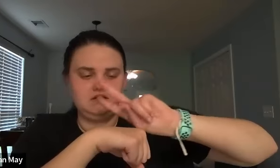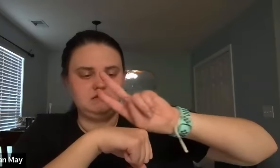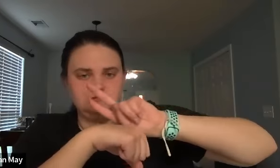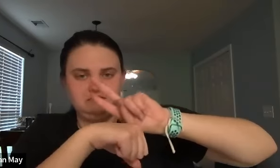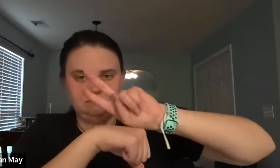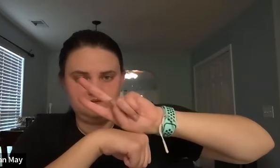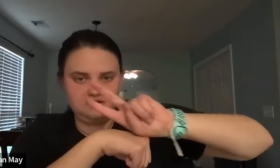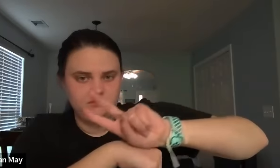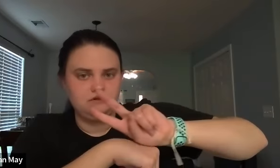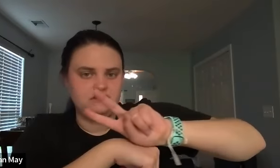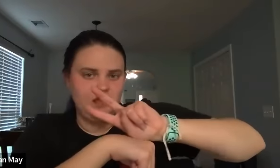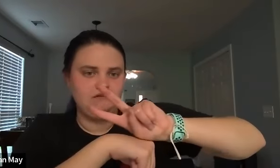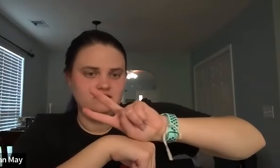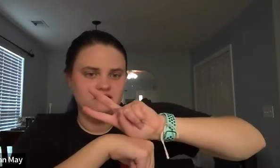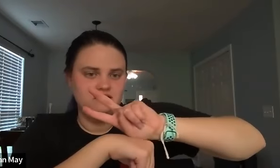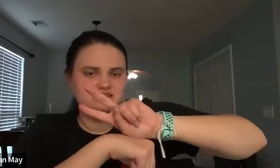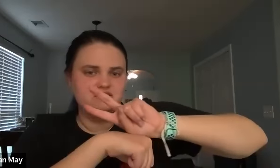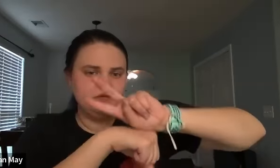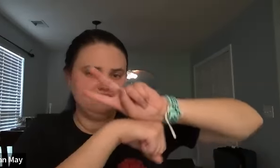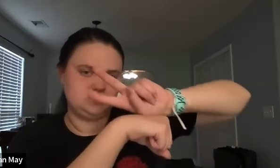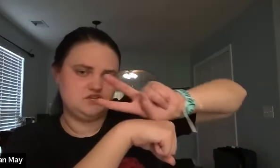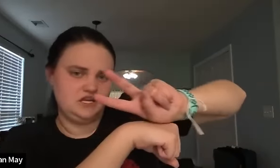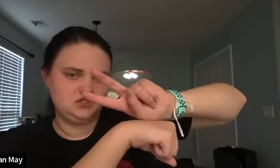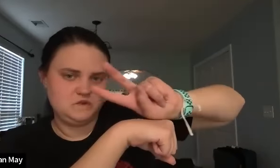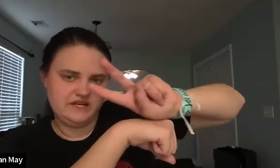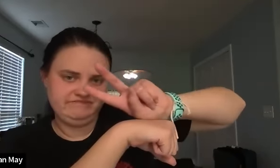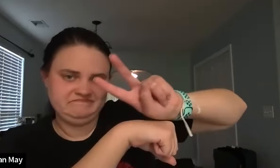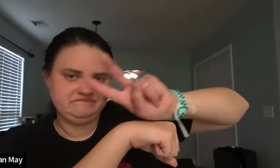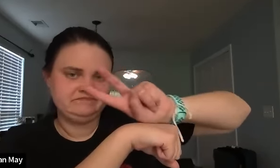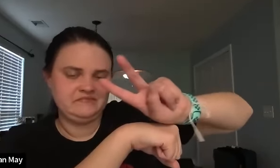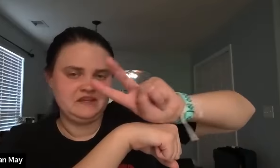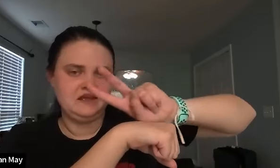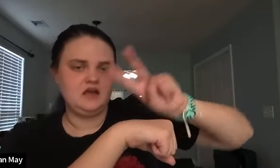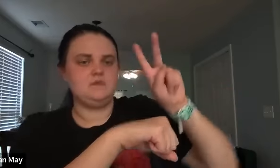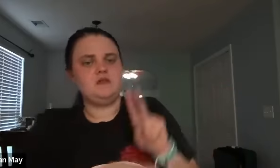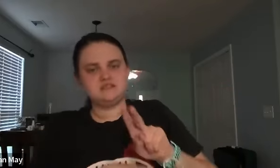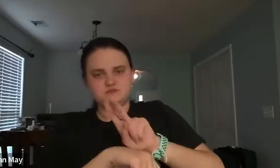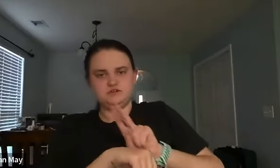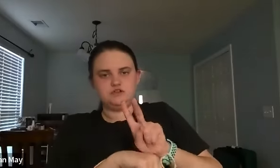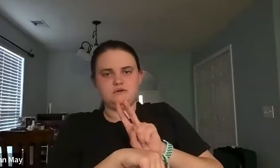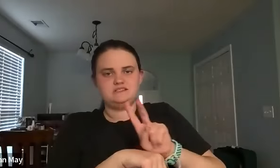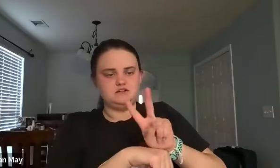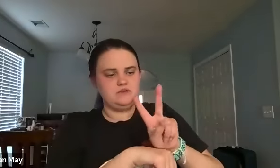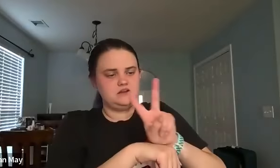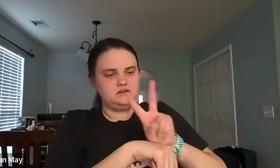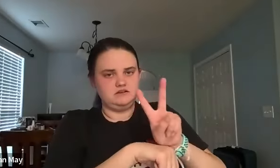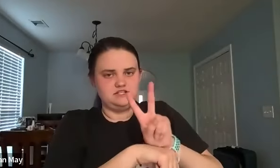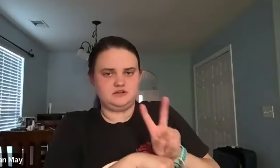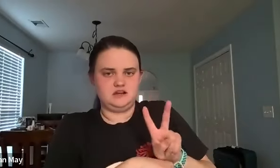vanilla. You do it on, yeah. It's a little bit of a strange one. A lot of times when you're lower, it's a little better because you're kind of